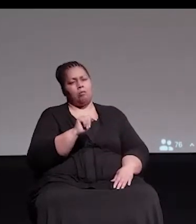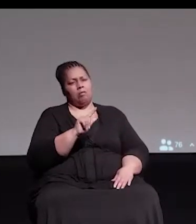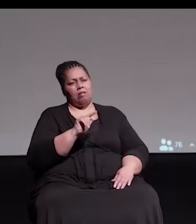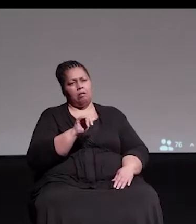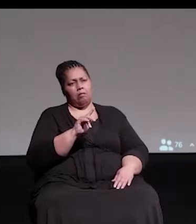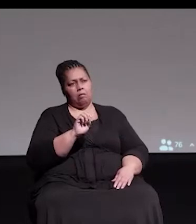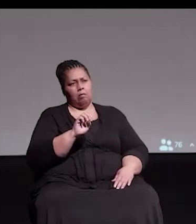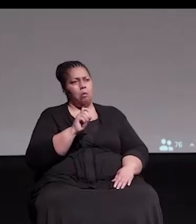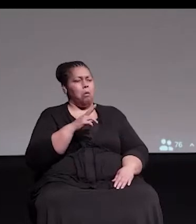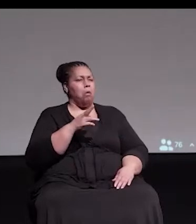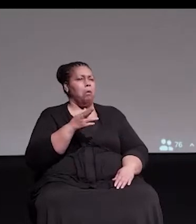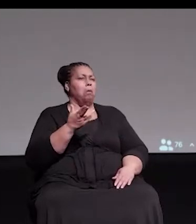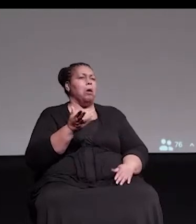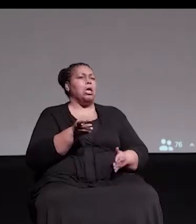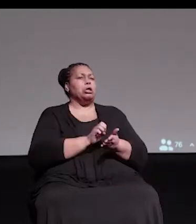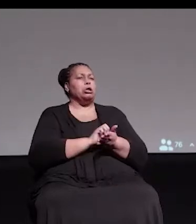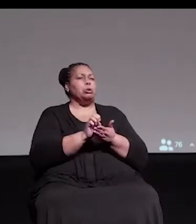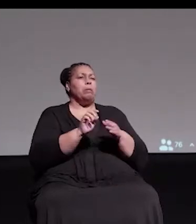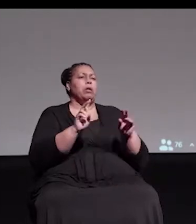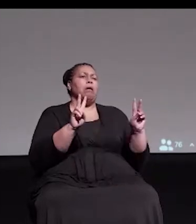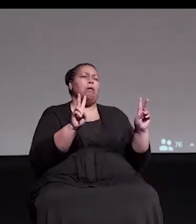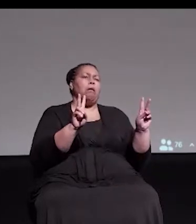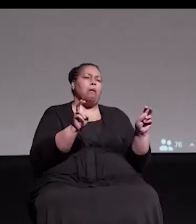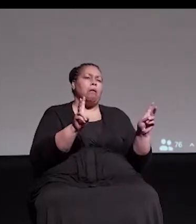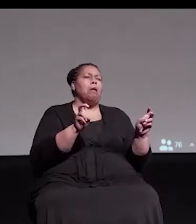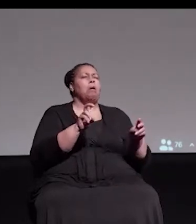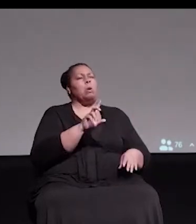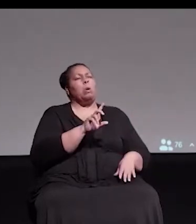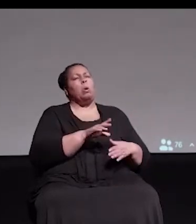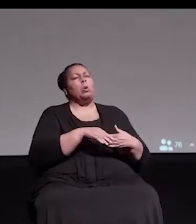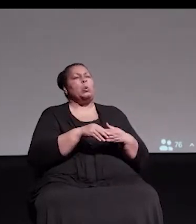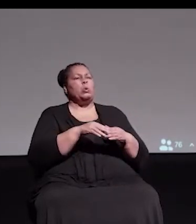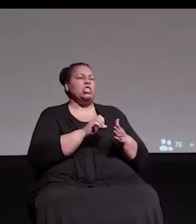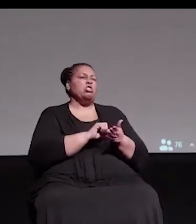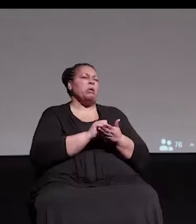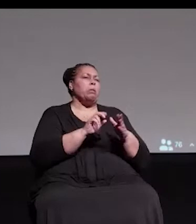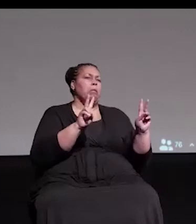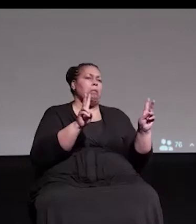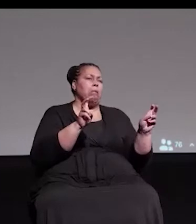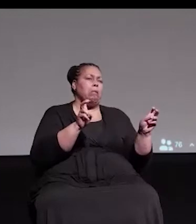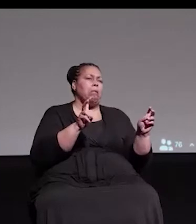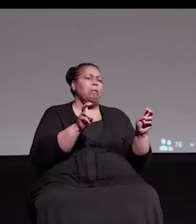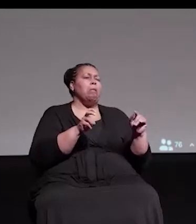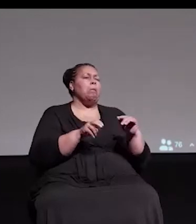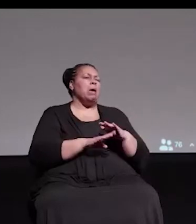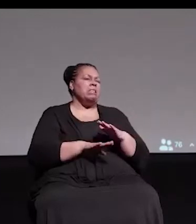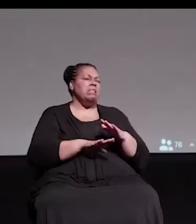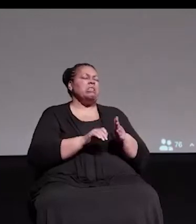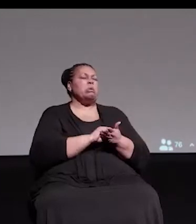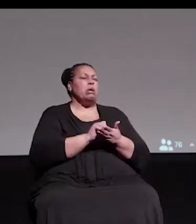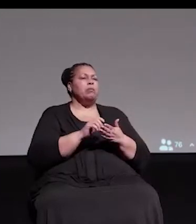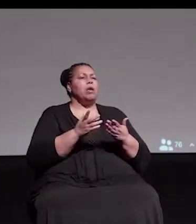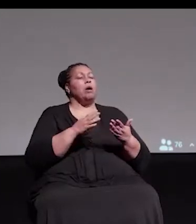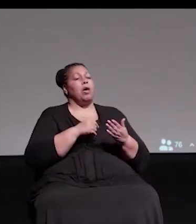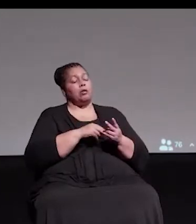like a loose script in some cases. And I think about two films that I worked on that kind of